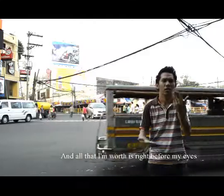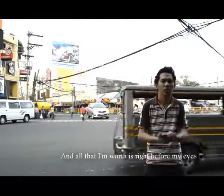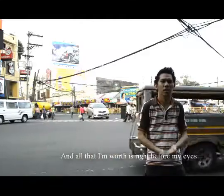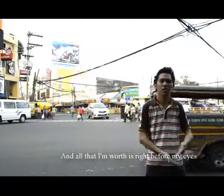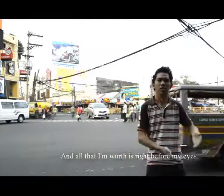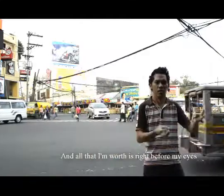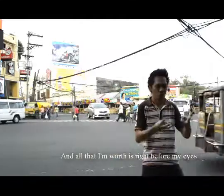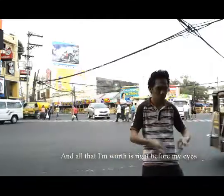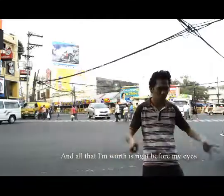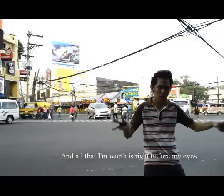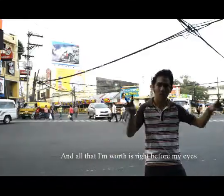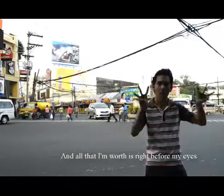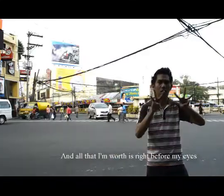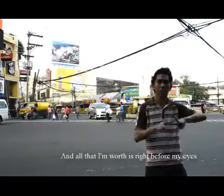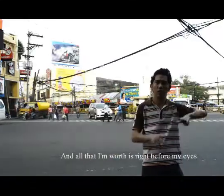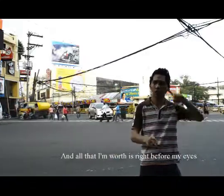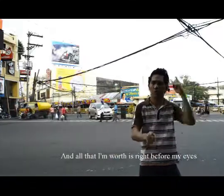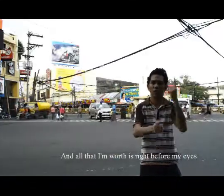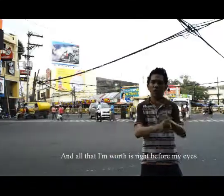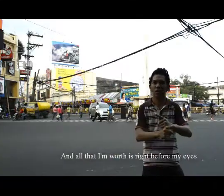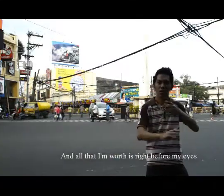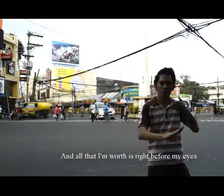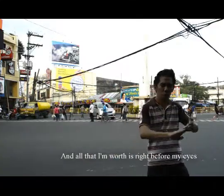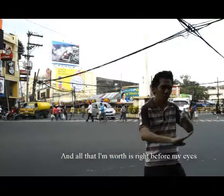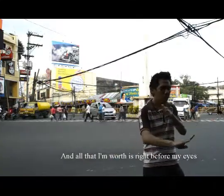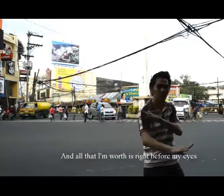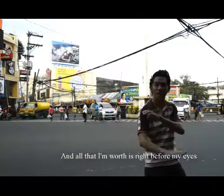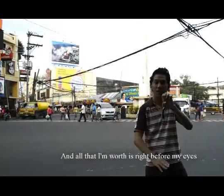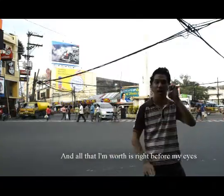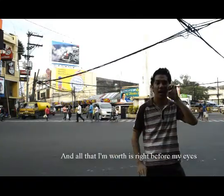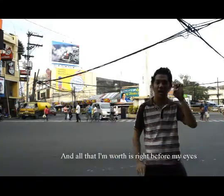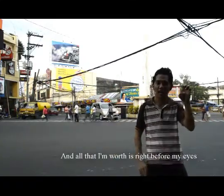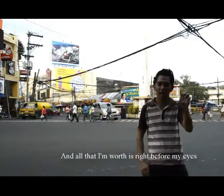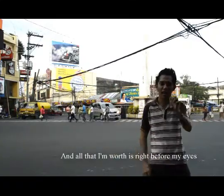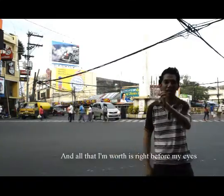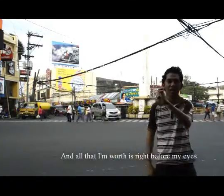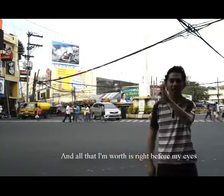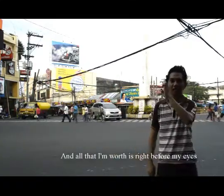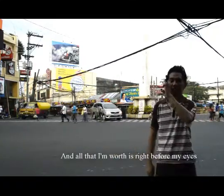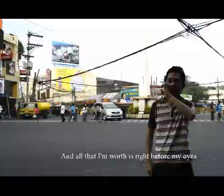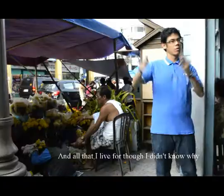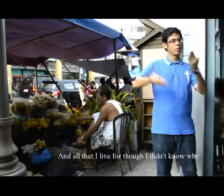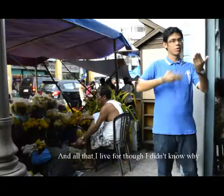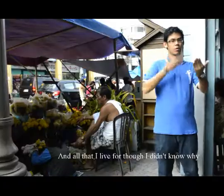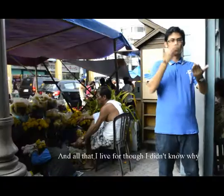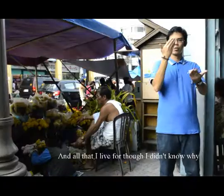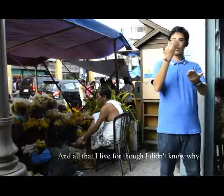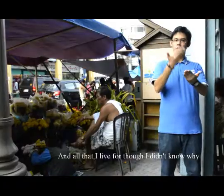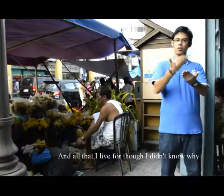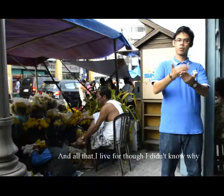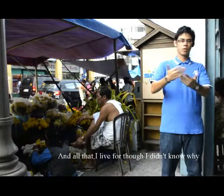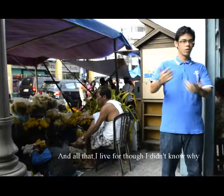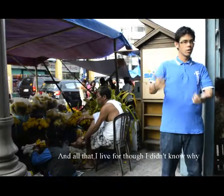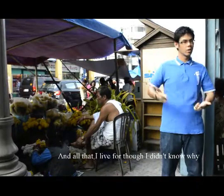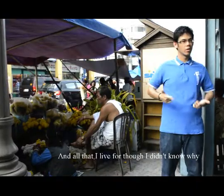I'm worth is right before my eyes. And all that I live